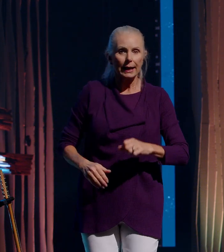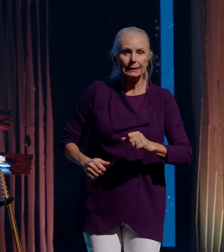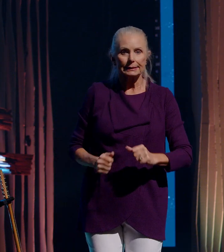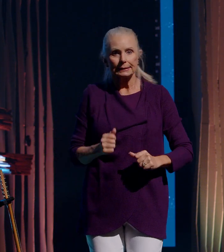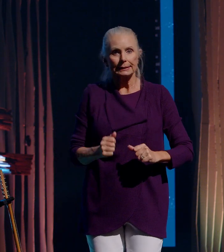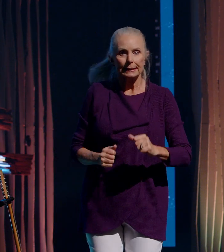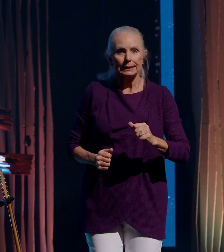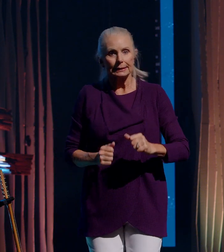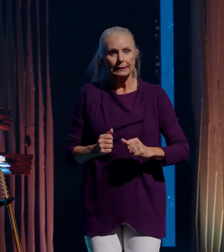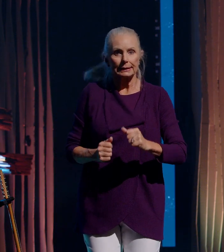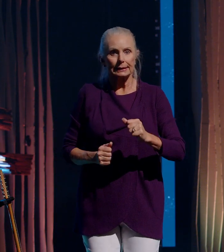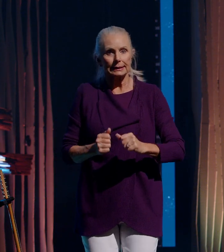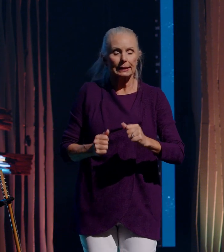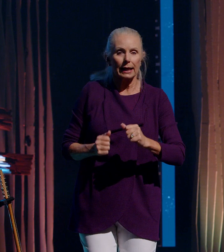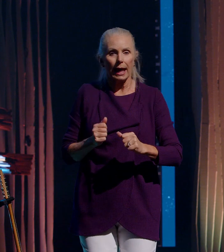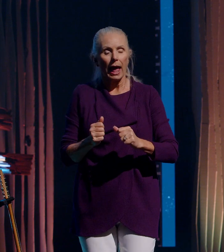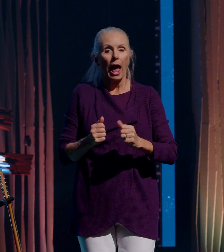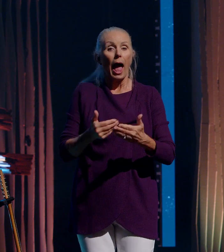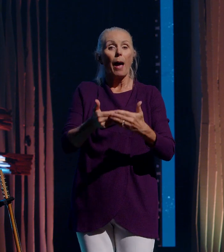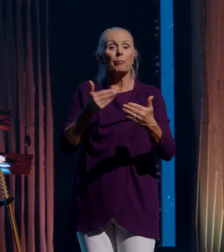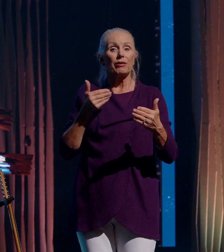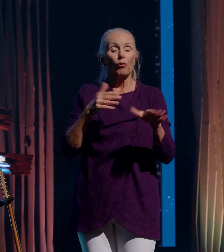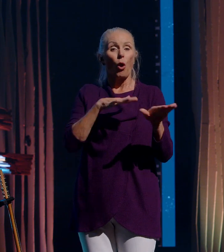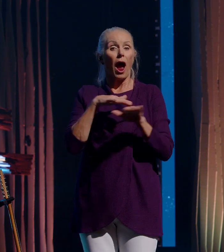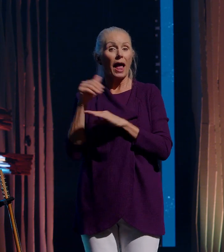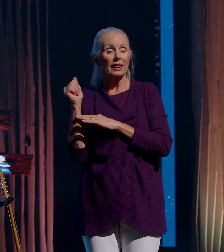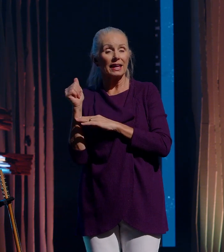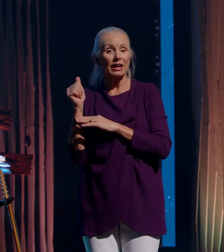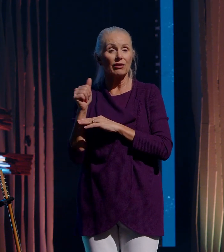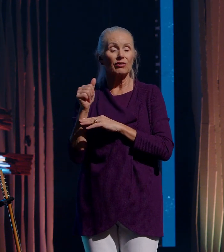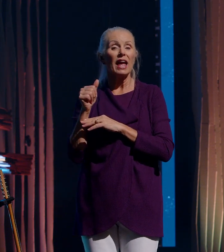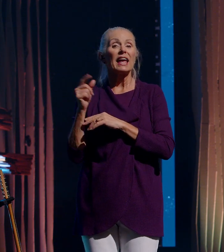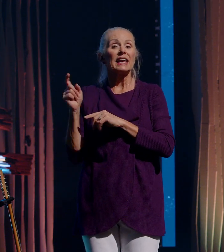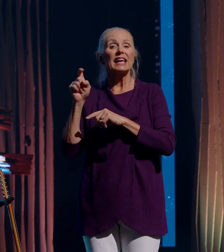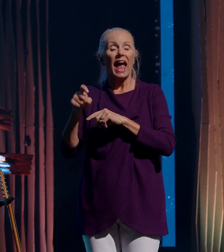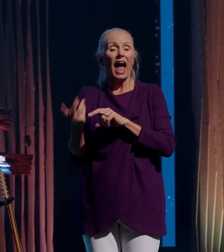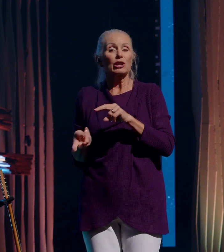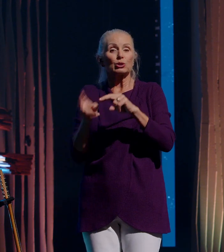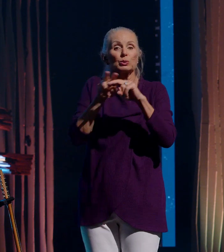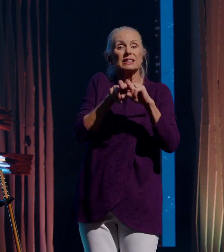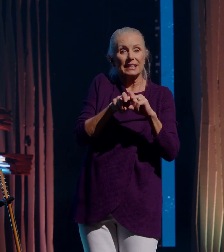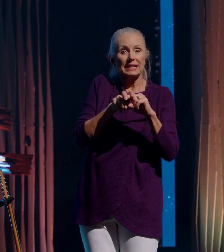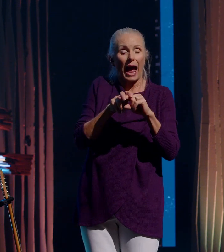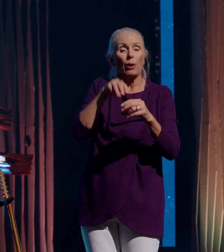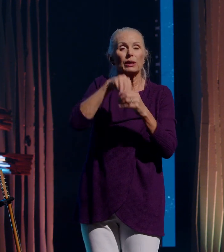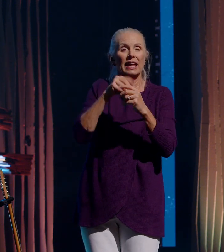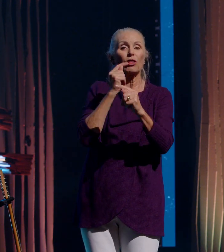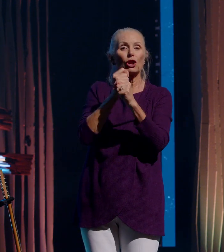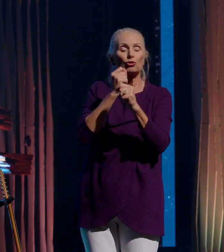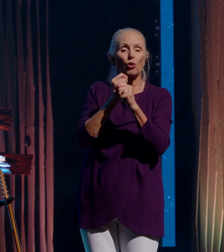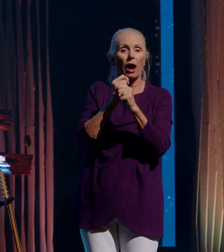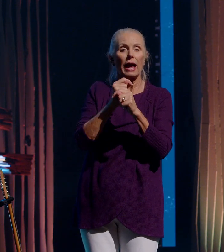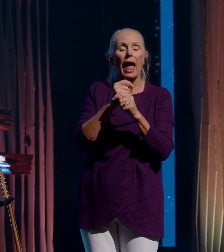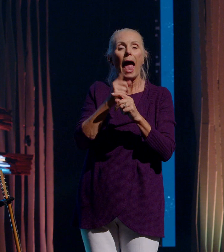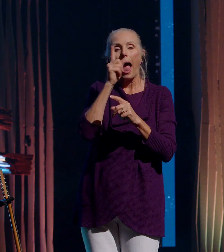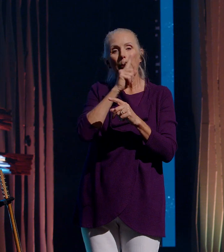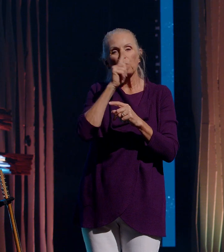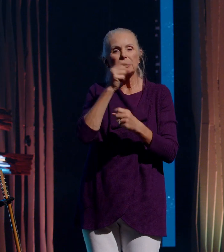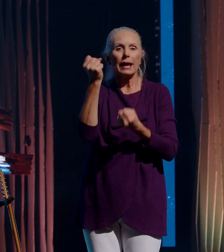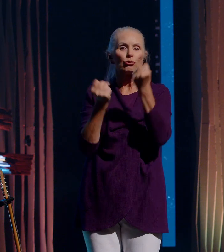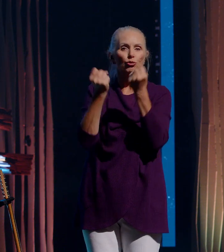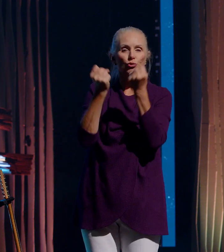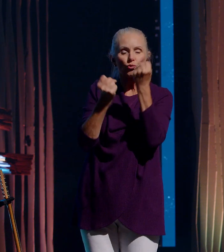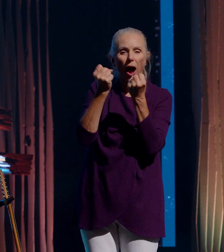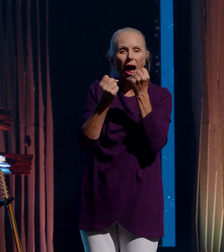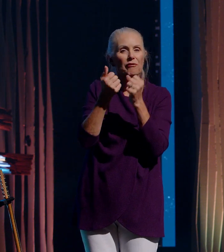I'm leaving. And before I can leave, I have to open the door, and he has to get in and pretend to drive for a couple minutes. And then I'll pass him off to